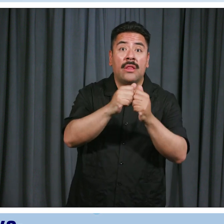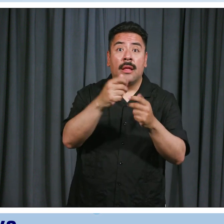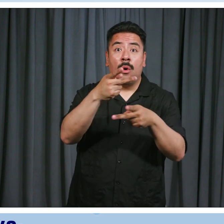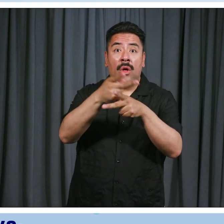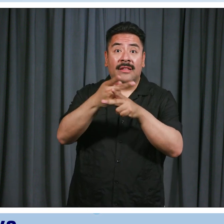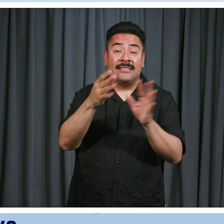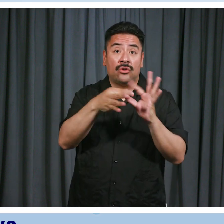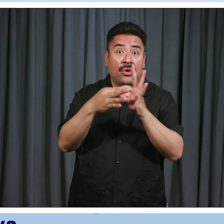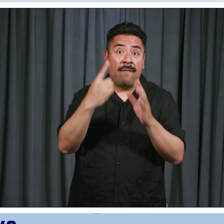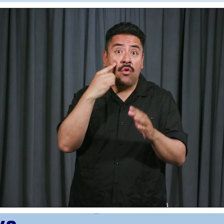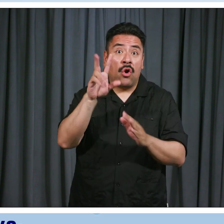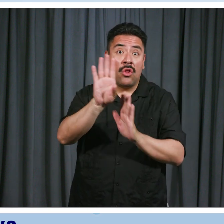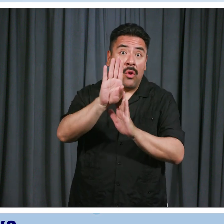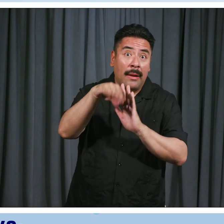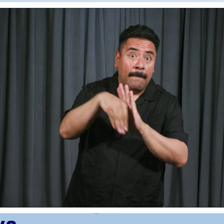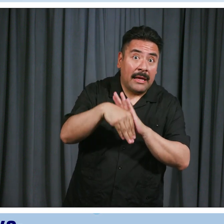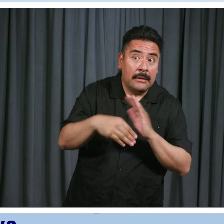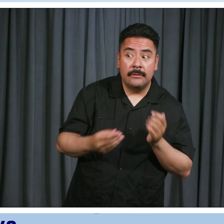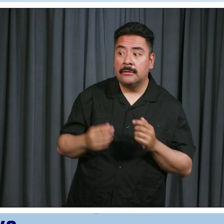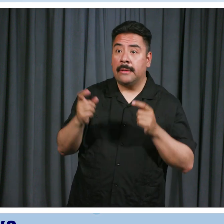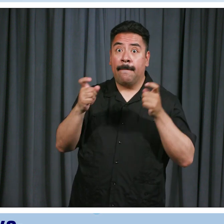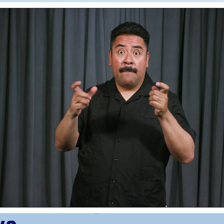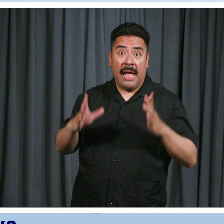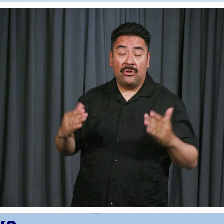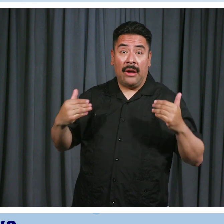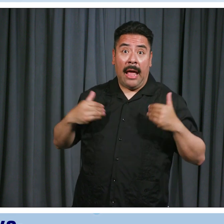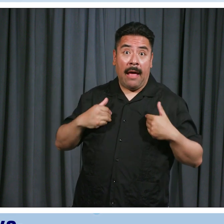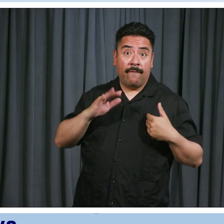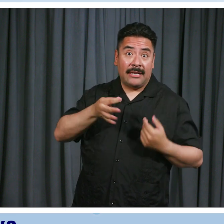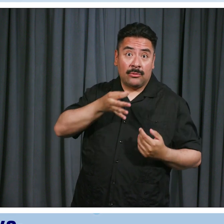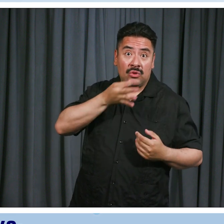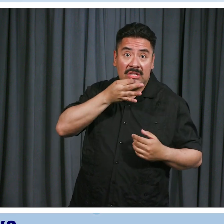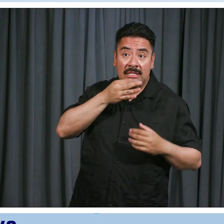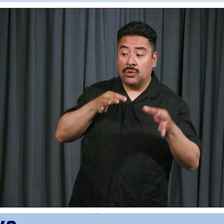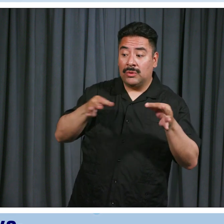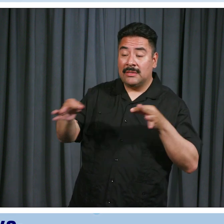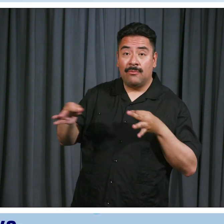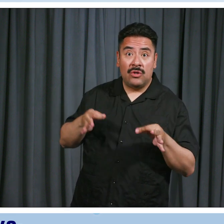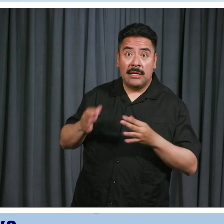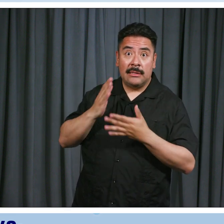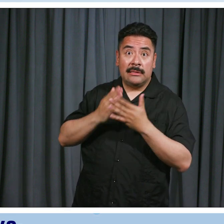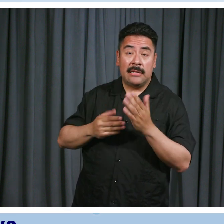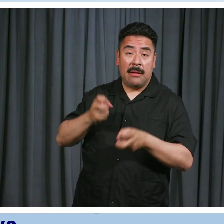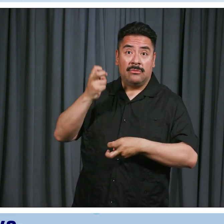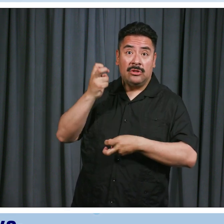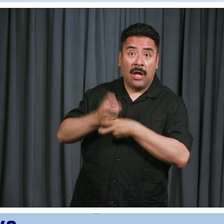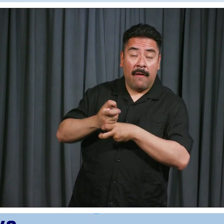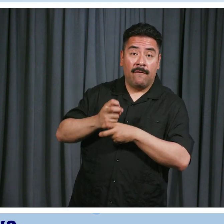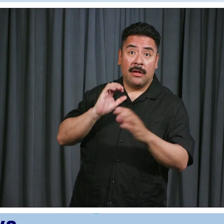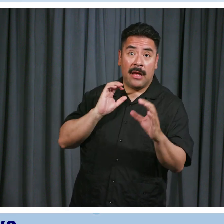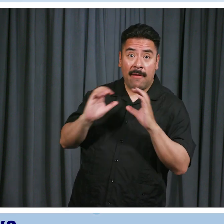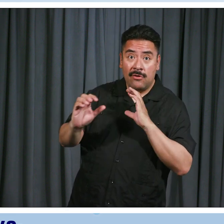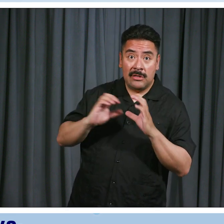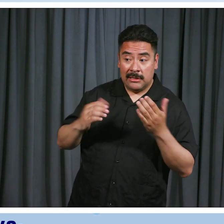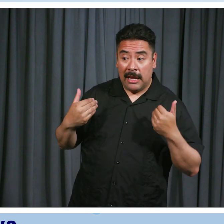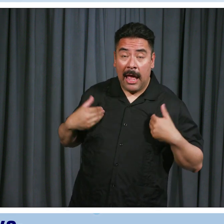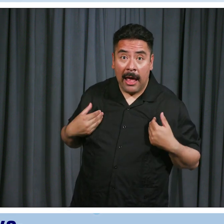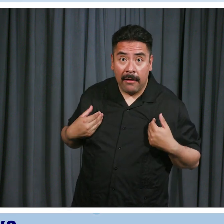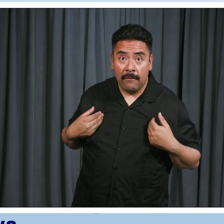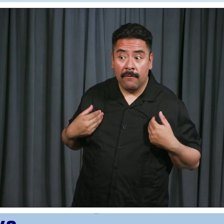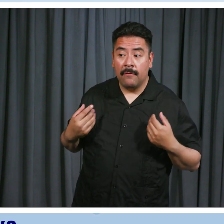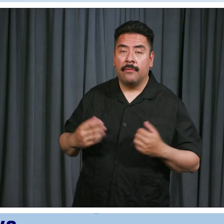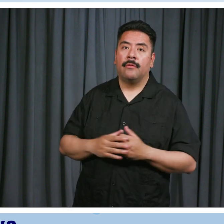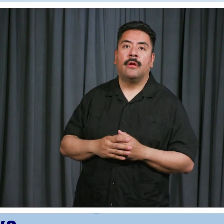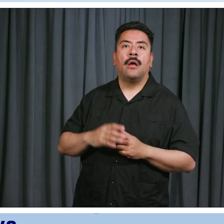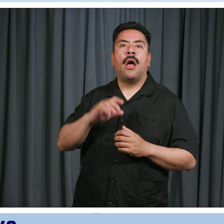minutes? Does your manager have the expertise to articulate kind of some of these tough conversations and refer